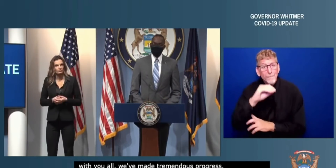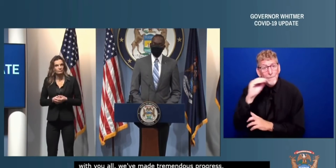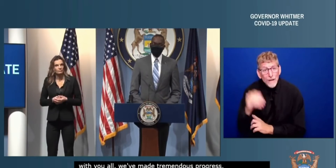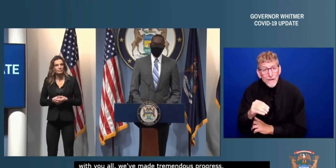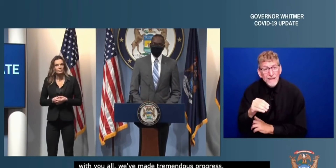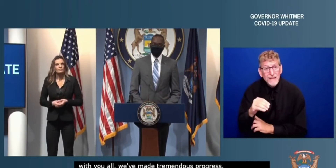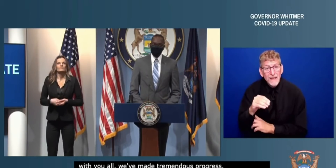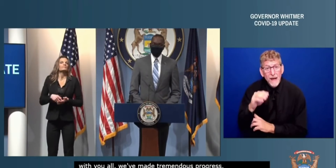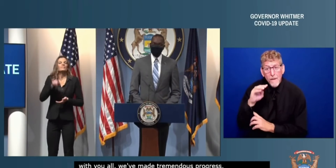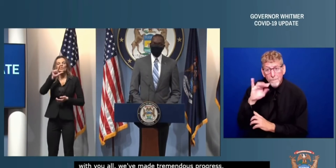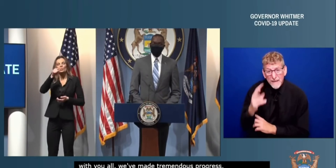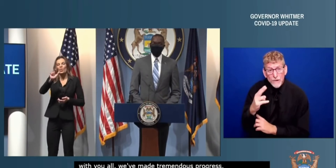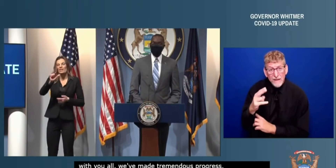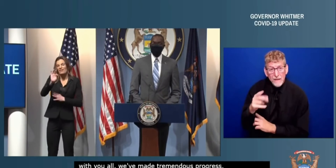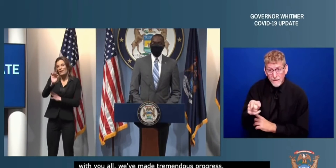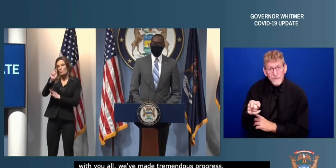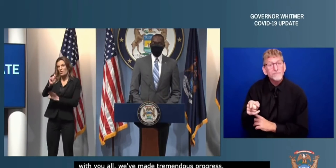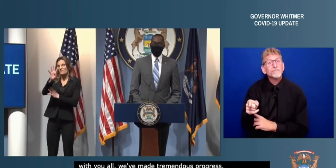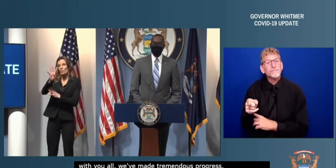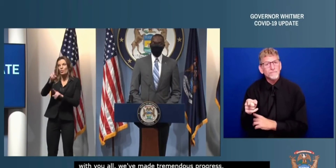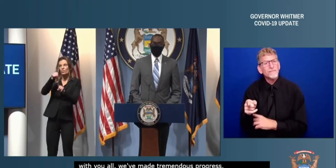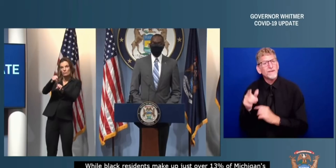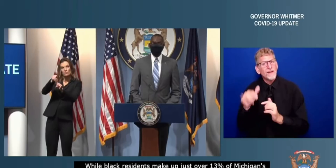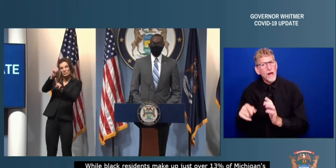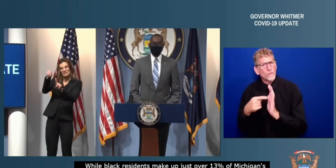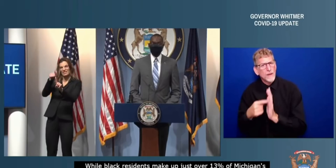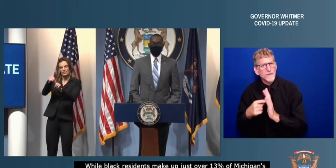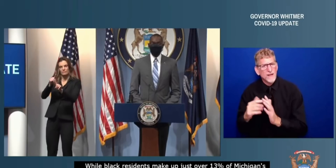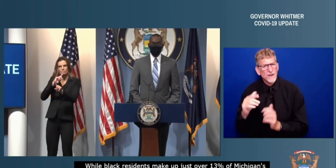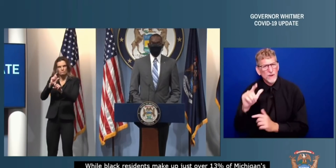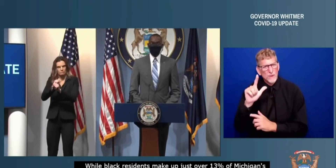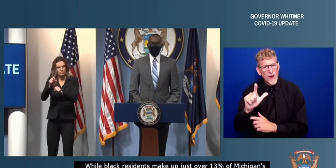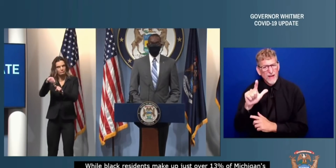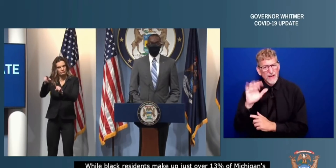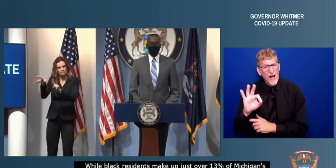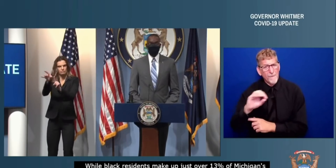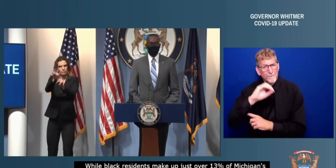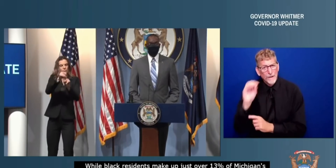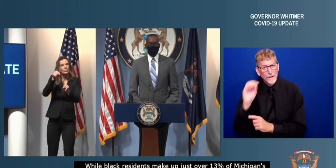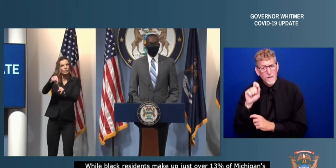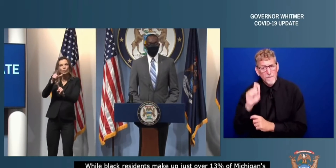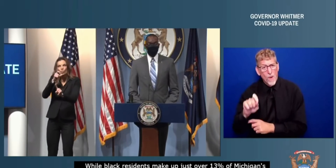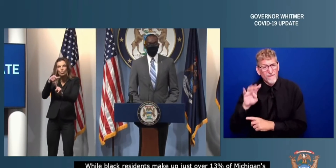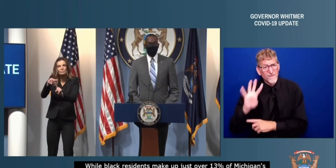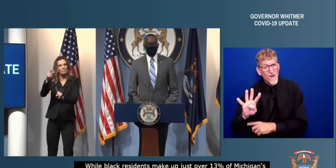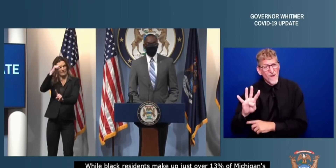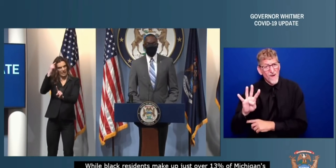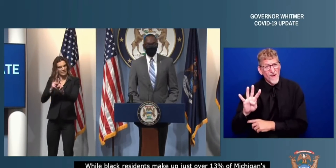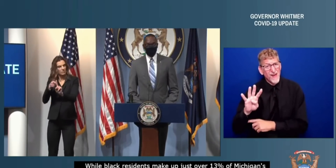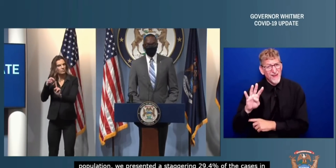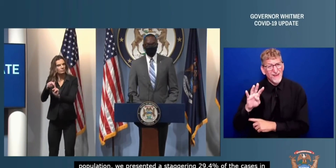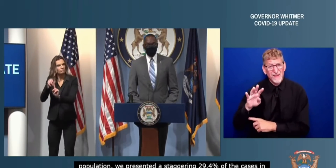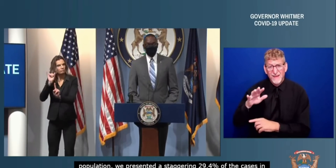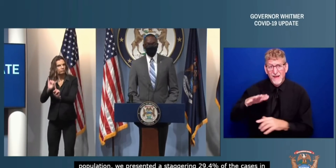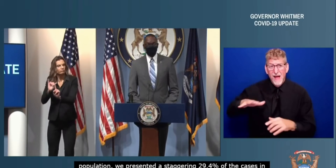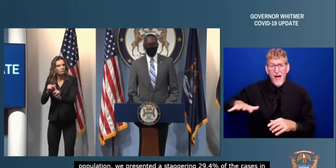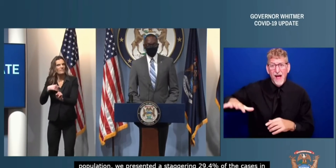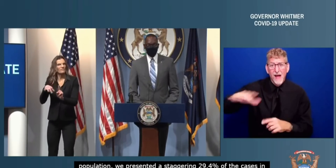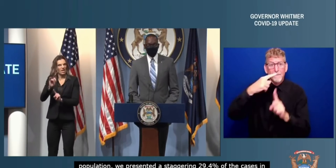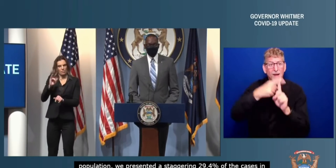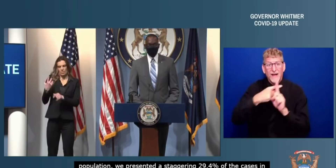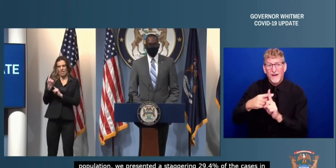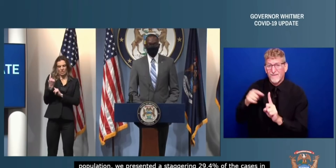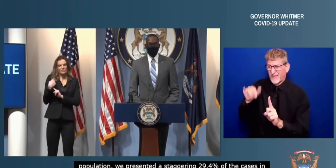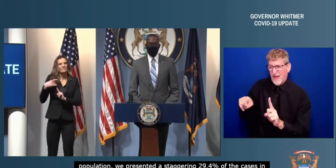staggering 29.4% of the cases in the early days of tracking COVID-19 data based on race about a year